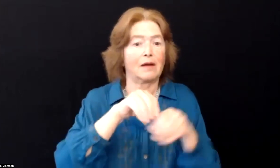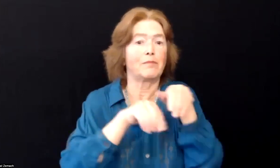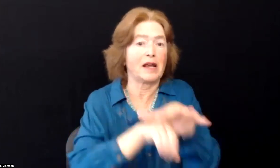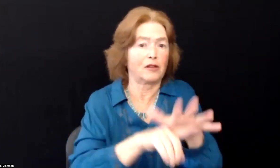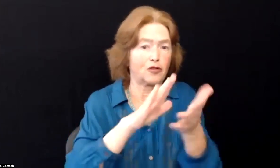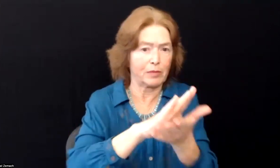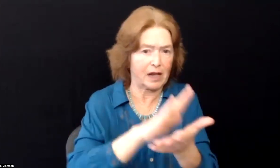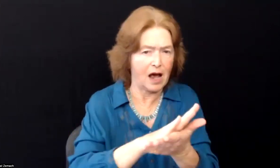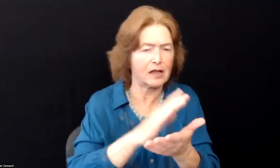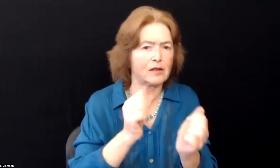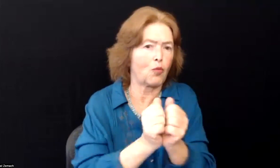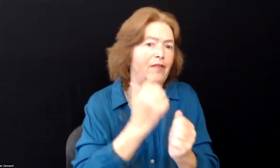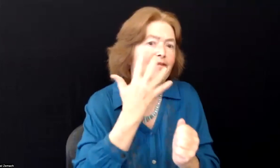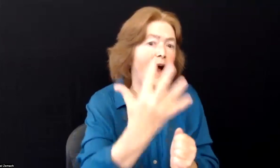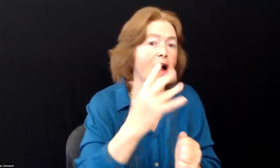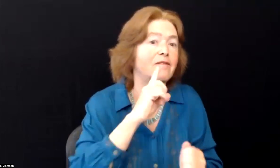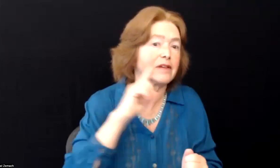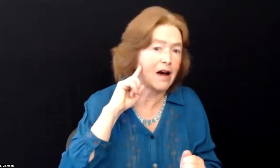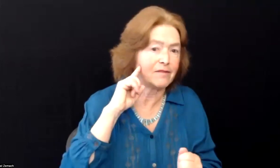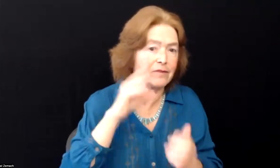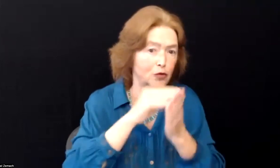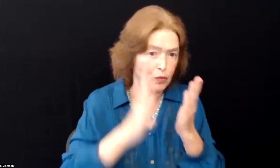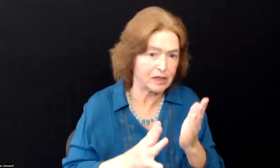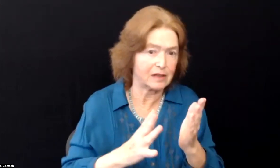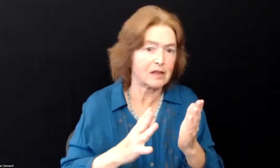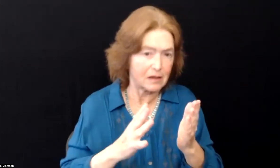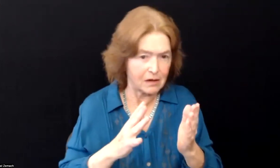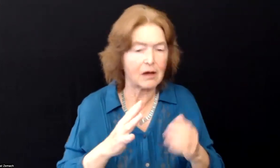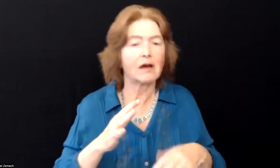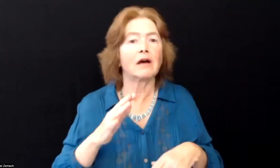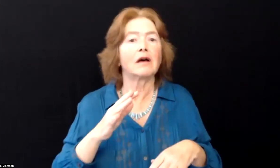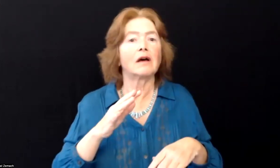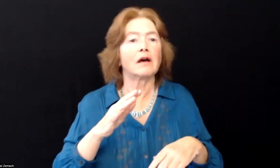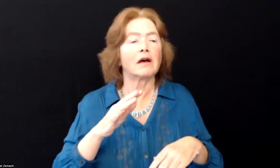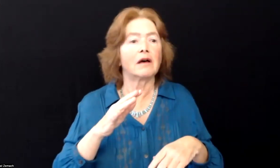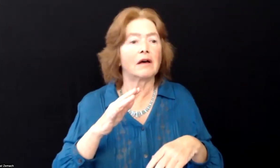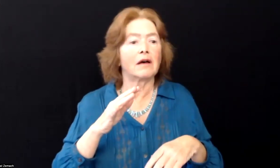there was an interpreter in the mainstream classroom with 5 deaf students.